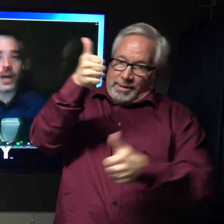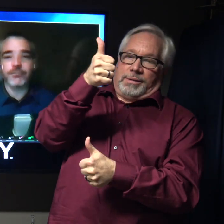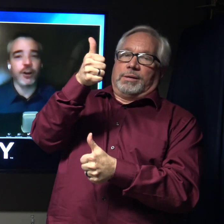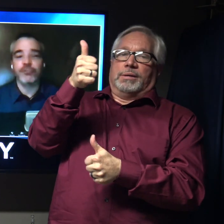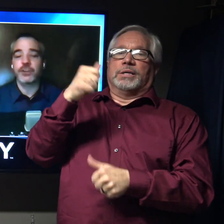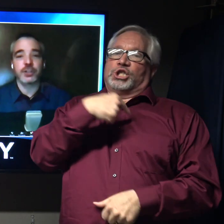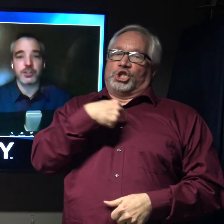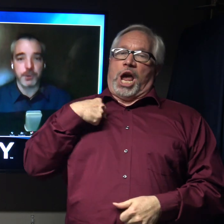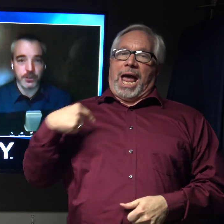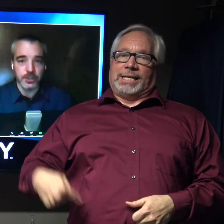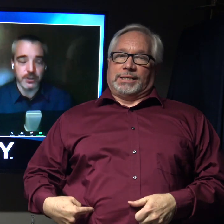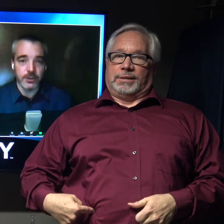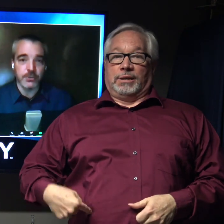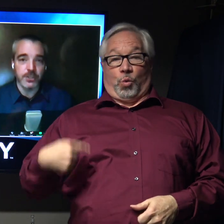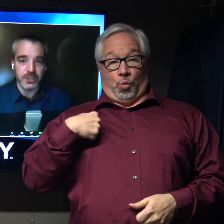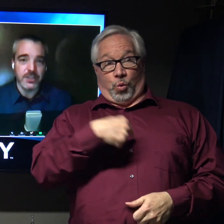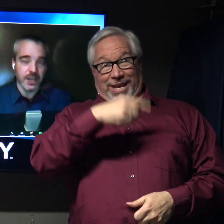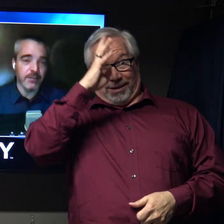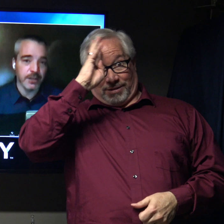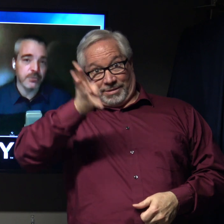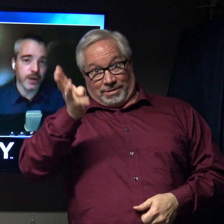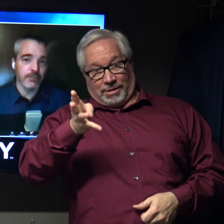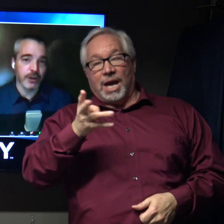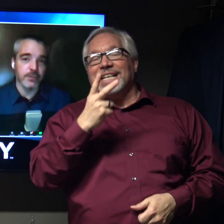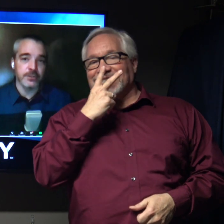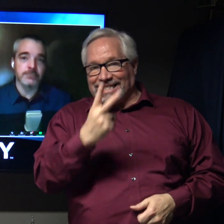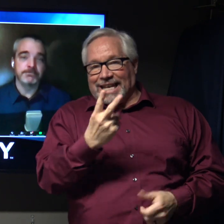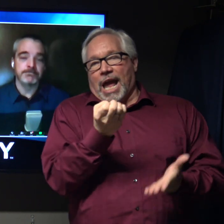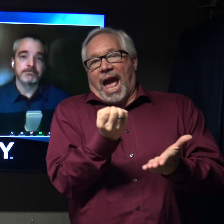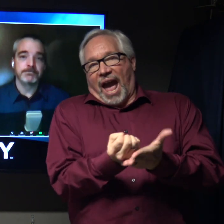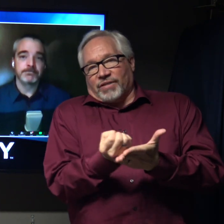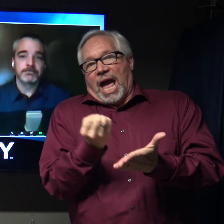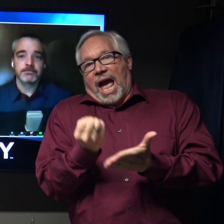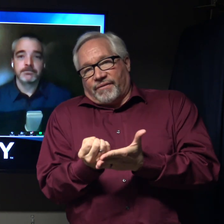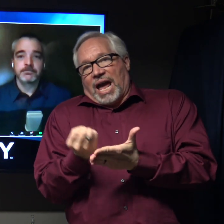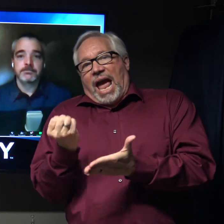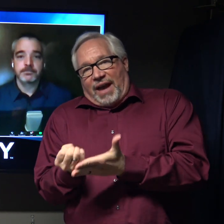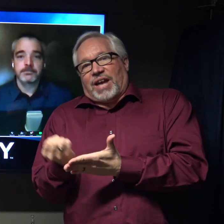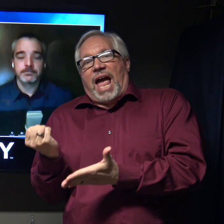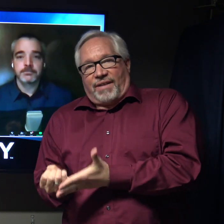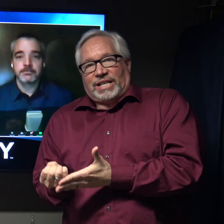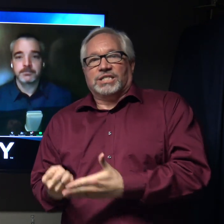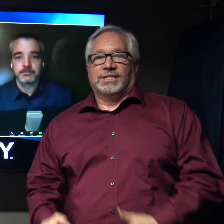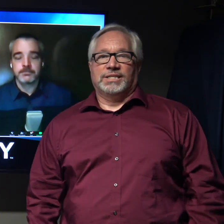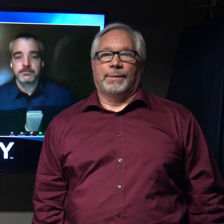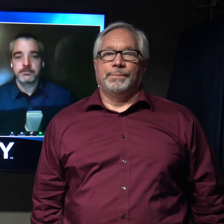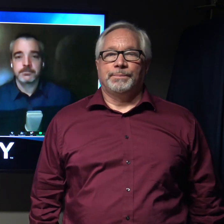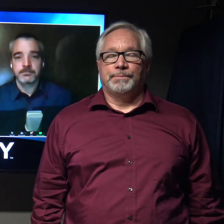Okay, you know, these are not far-fetched conspiracy theories. We see the evidence right in front of us.